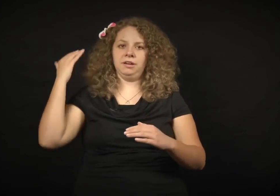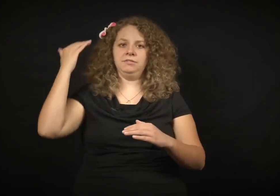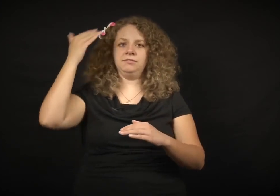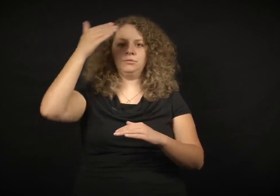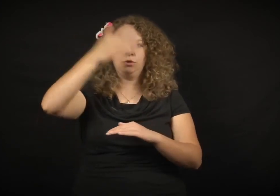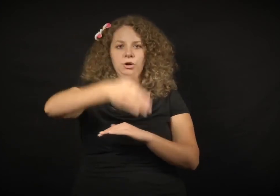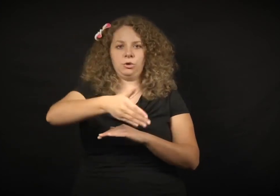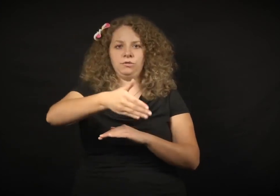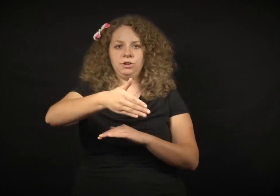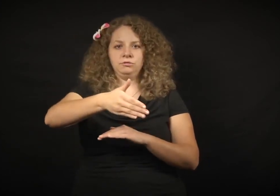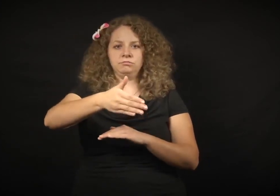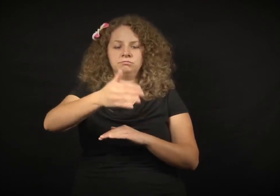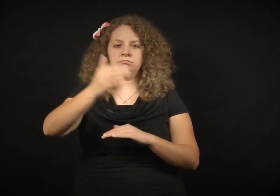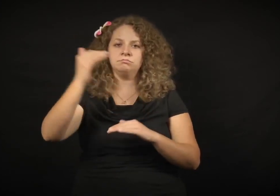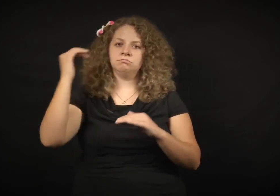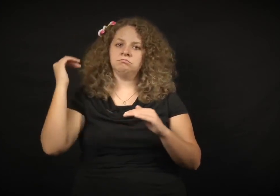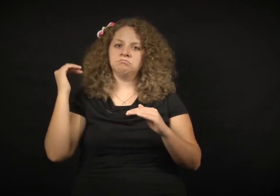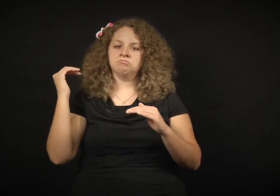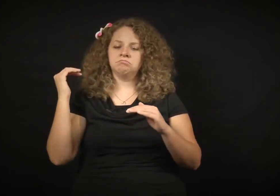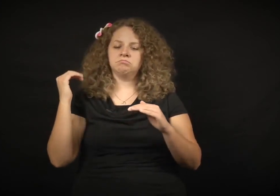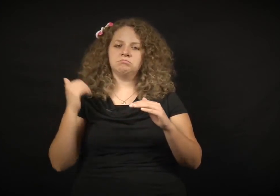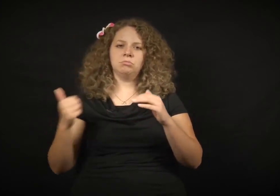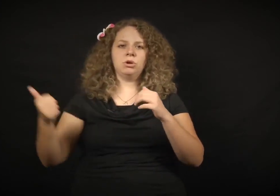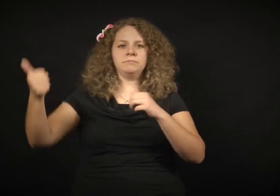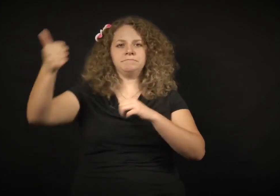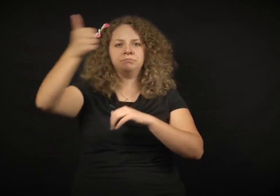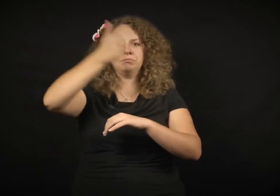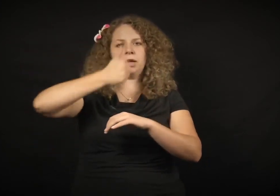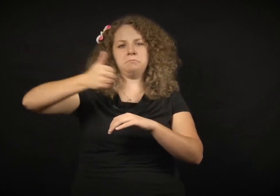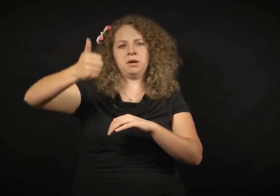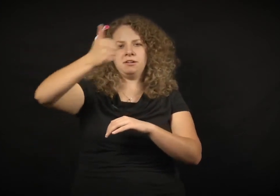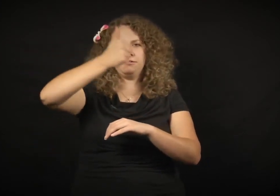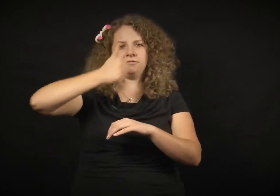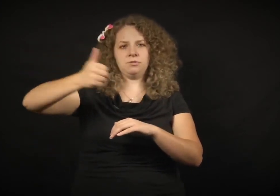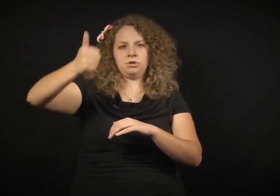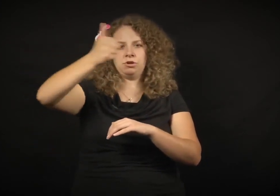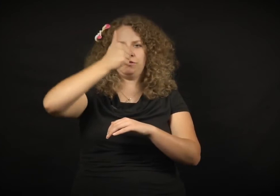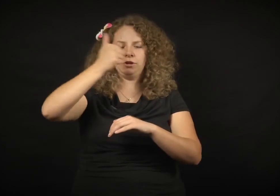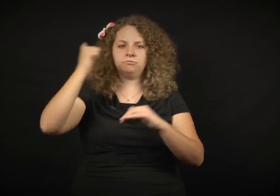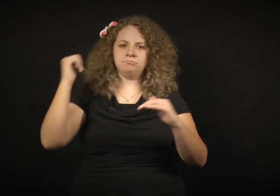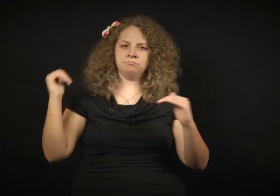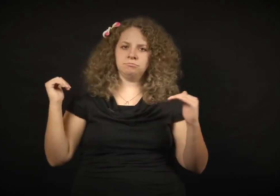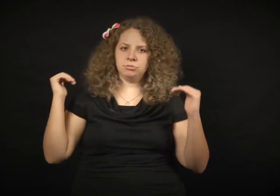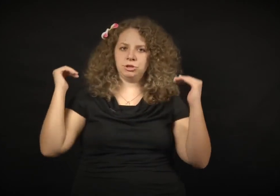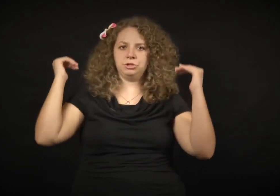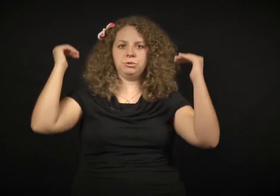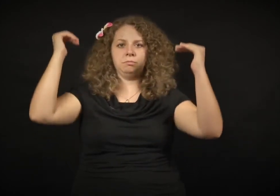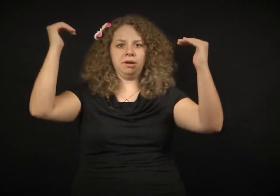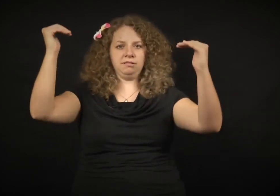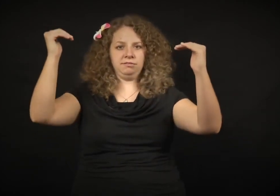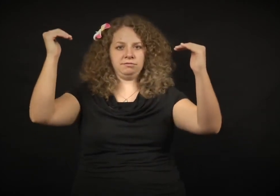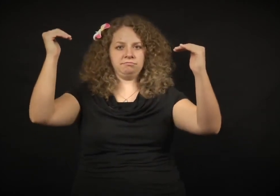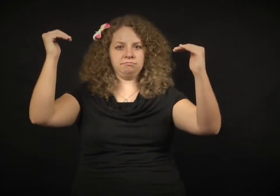Above or over. More above or over. You could do above.